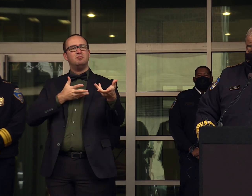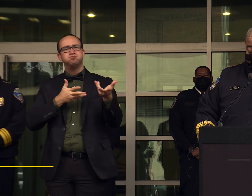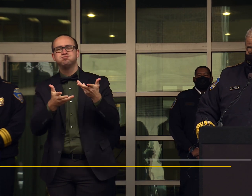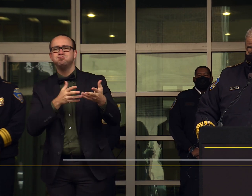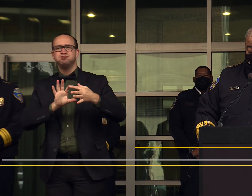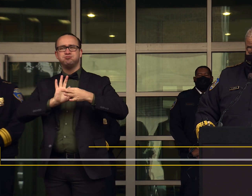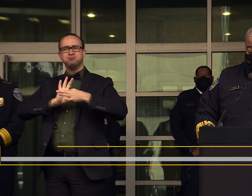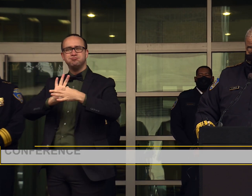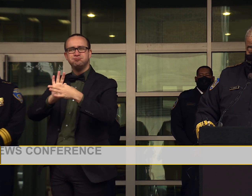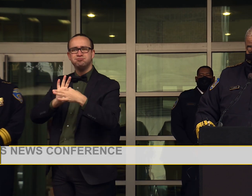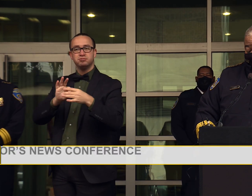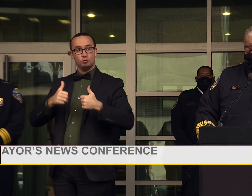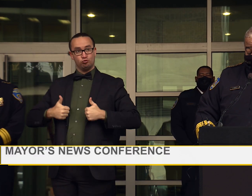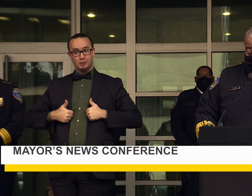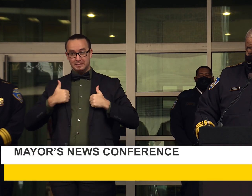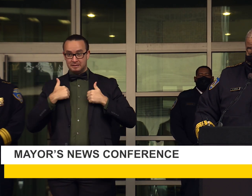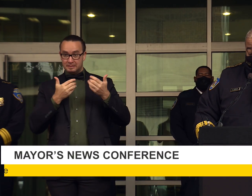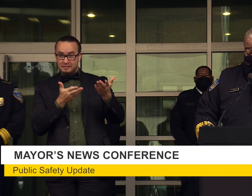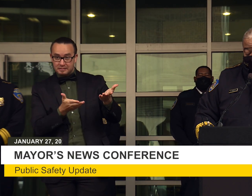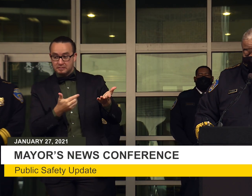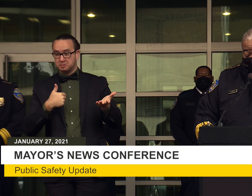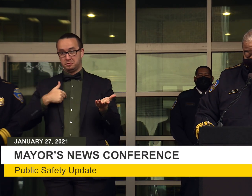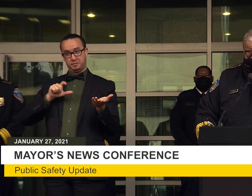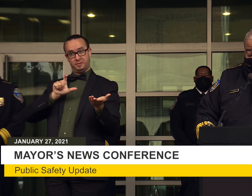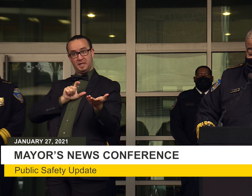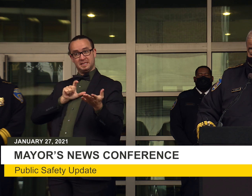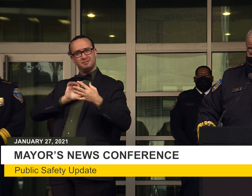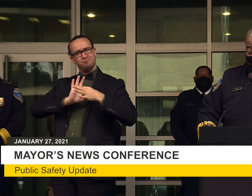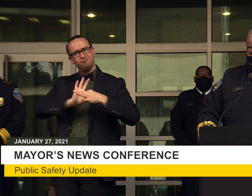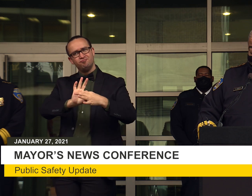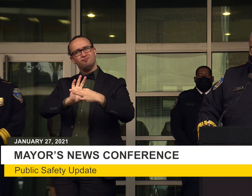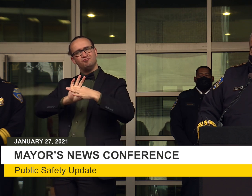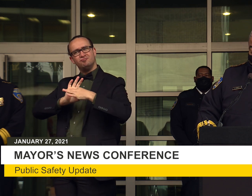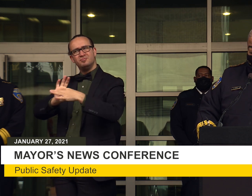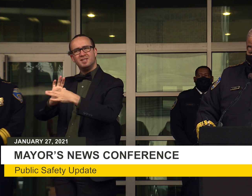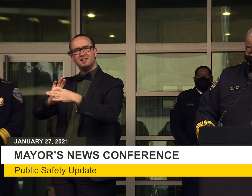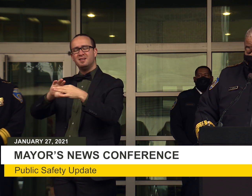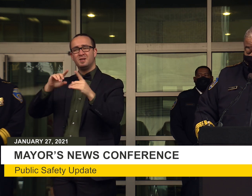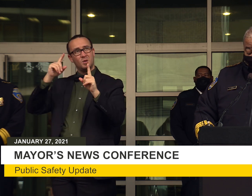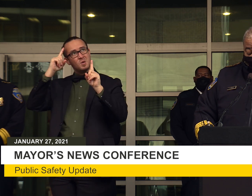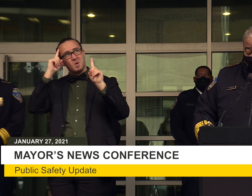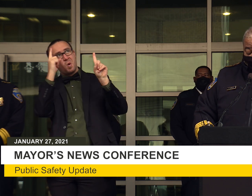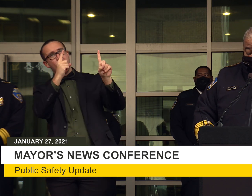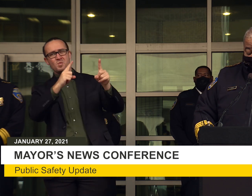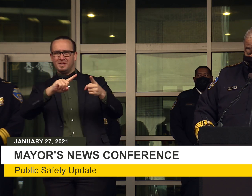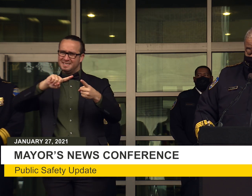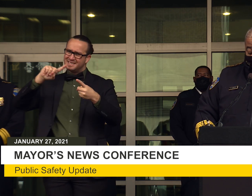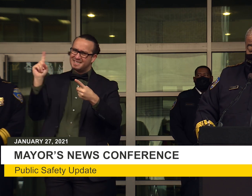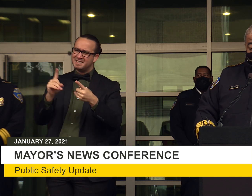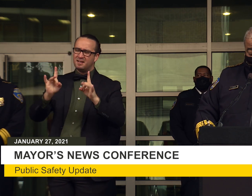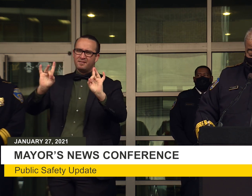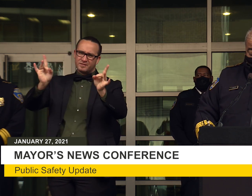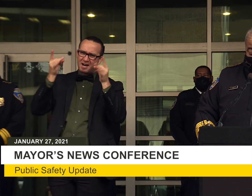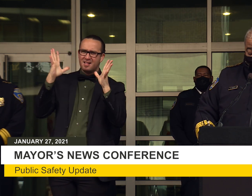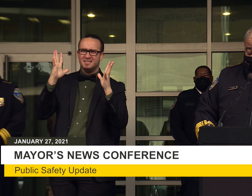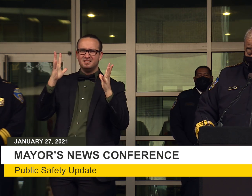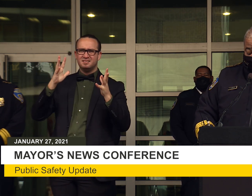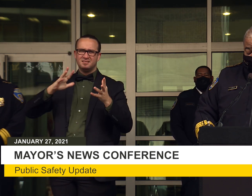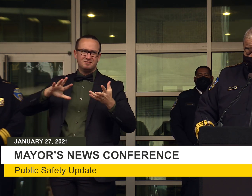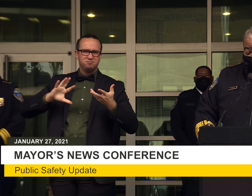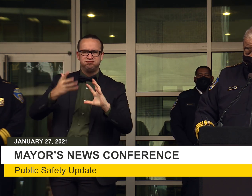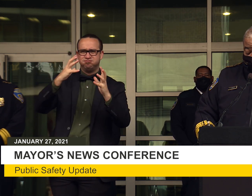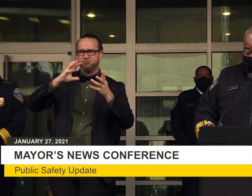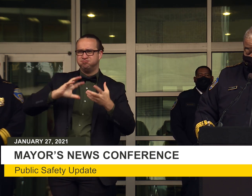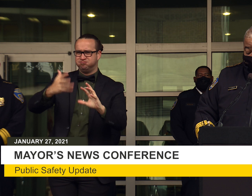to reassess and deploy strategies to increase engagement at regular intervals within these zones so that we can stay ahead of